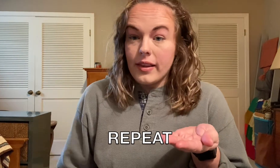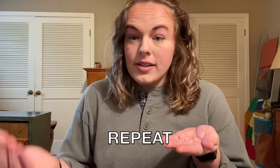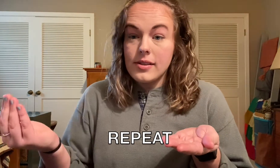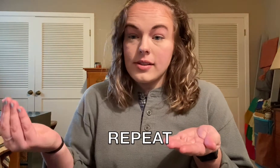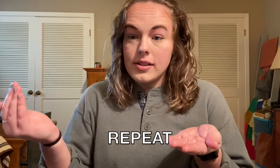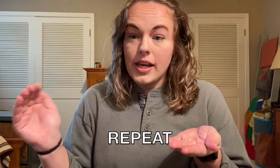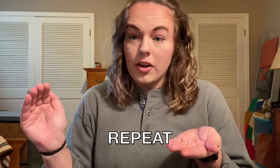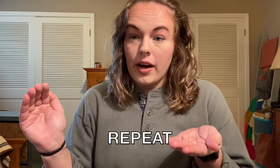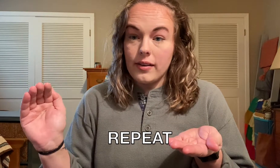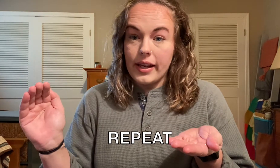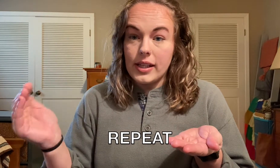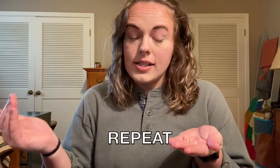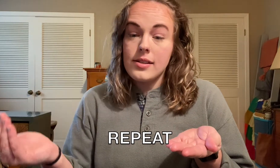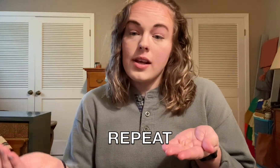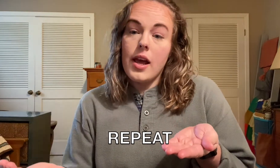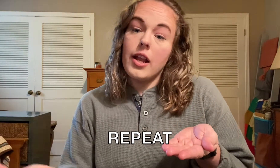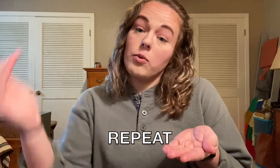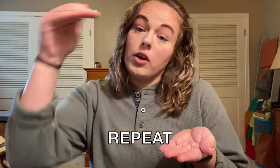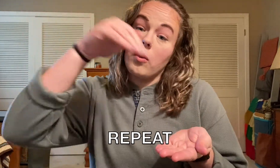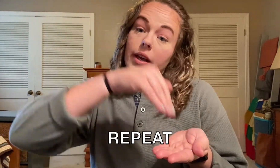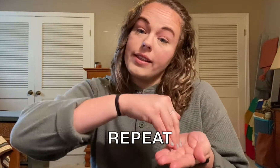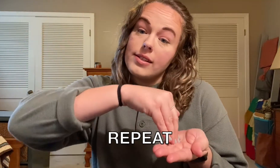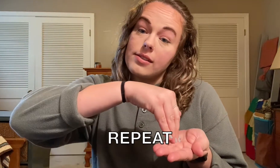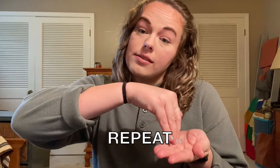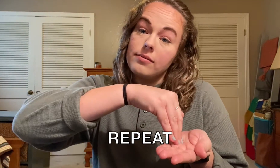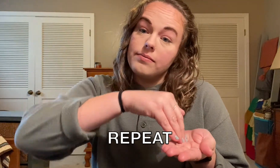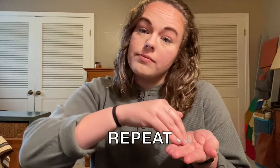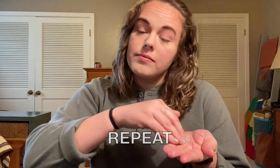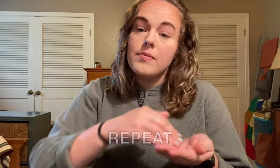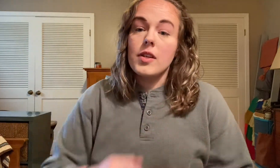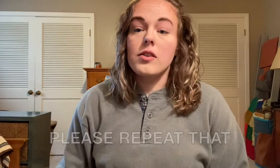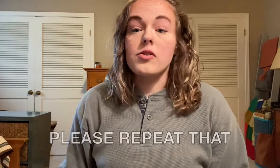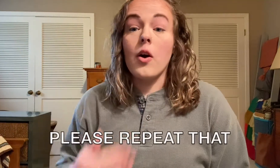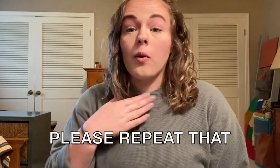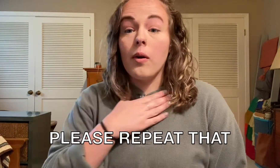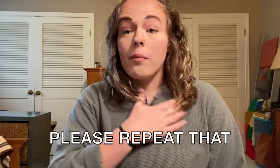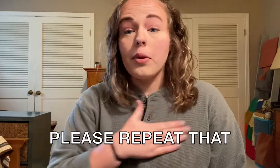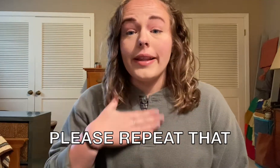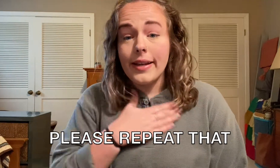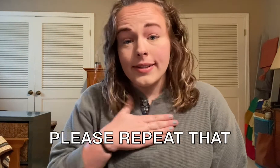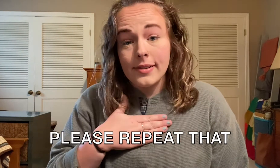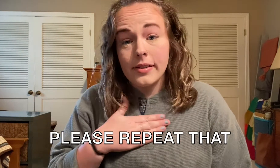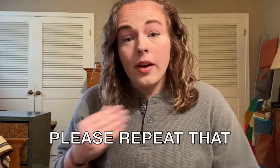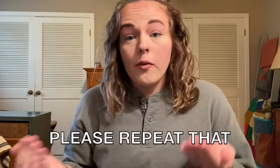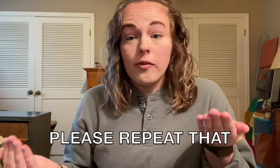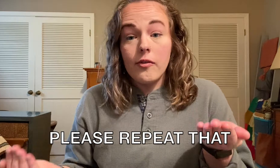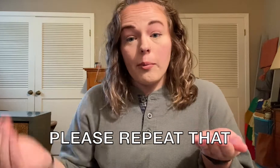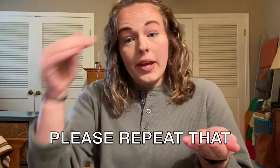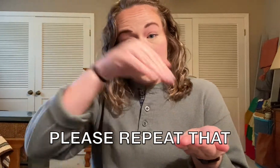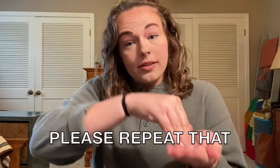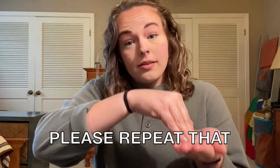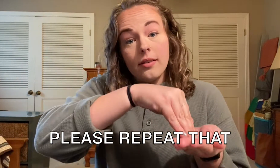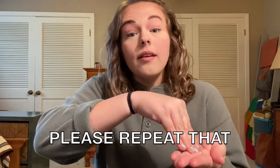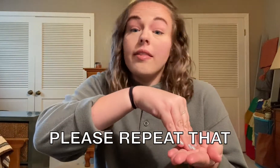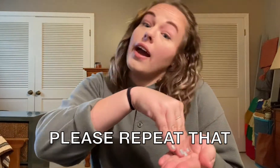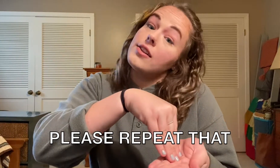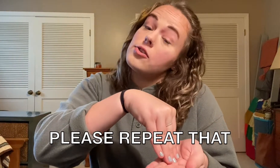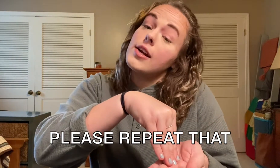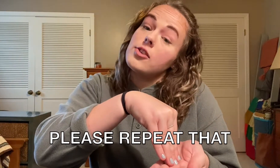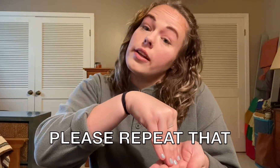this, take your hand like this, and you would go like this. So please repeat that instruction